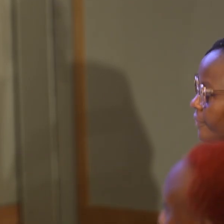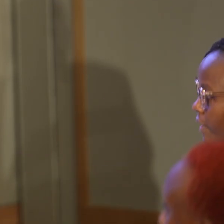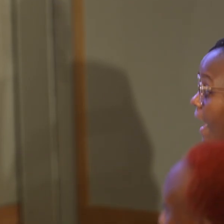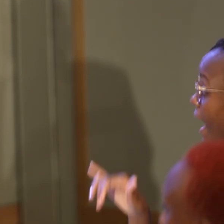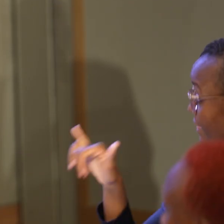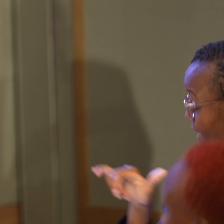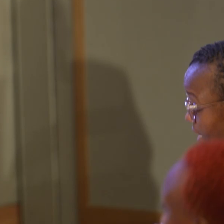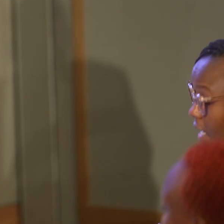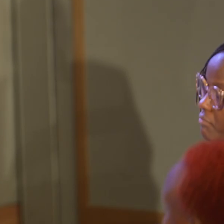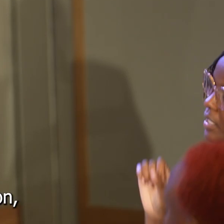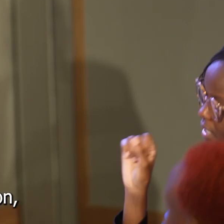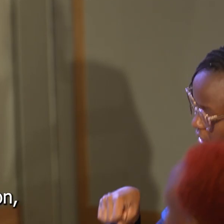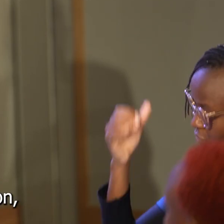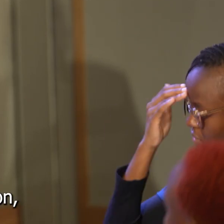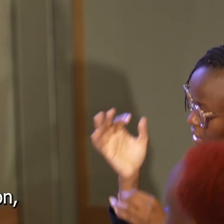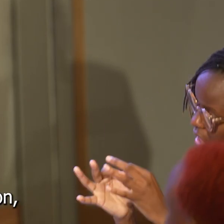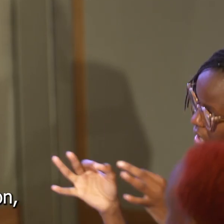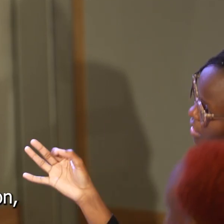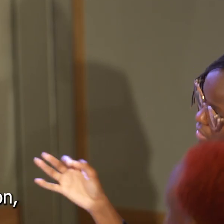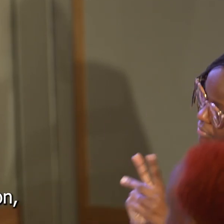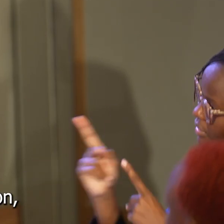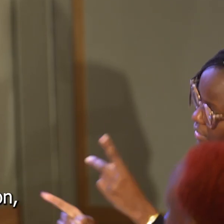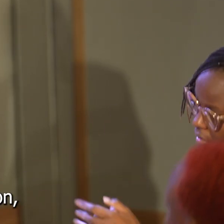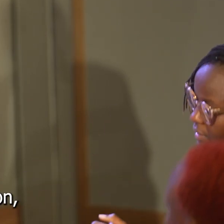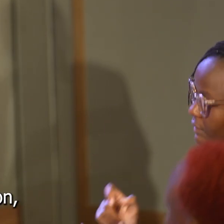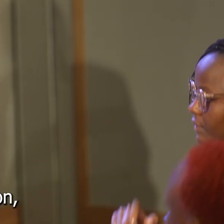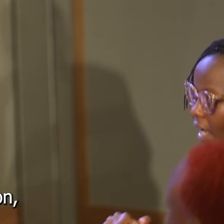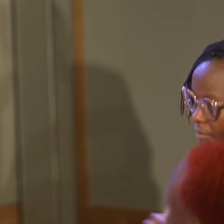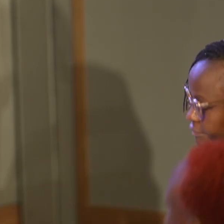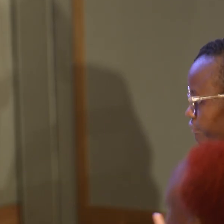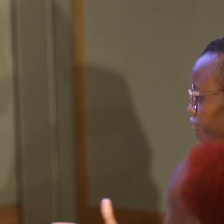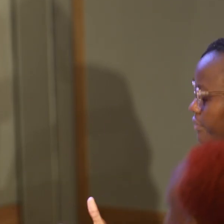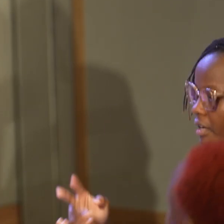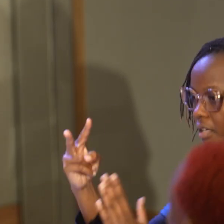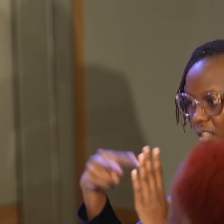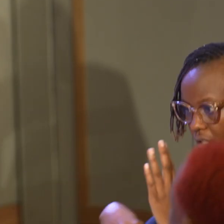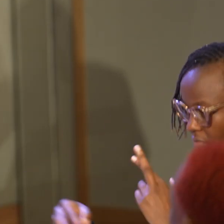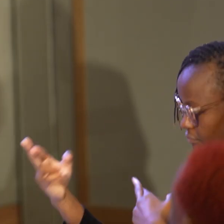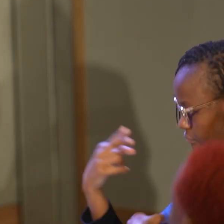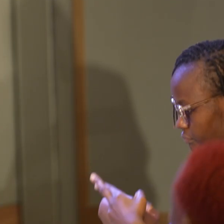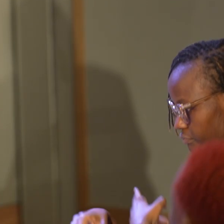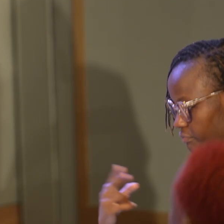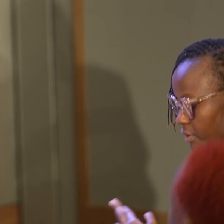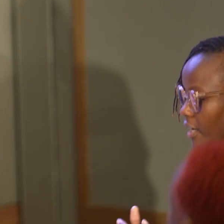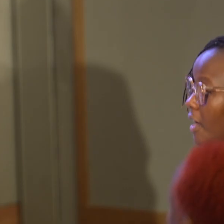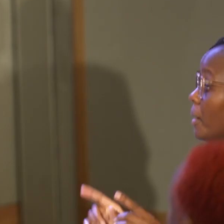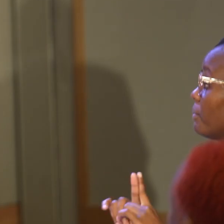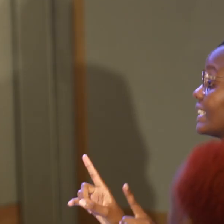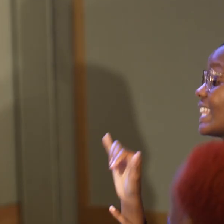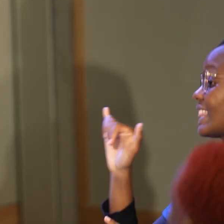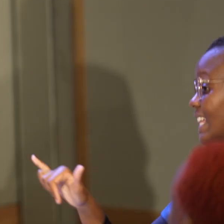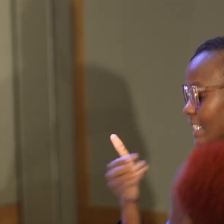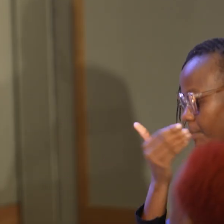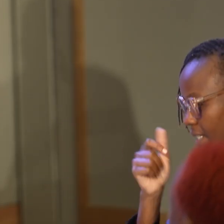At that point, it takes longer. You have to give people a long duration. Make sure you can, and that's the time you can